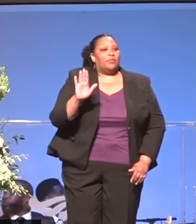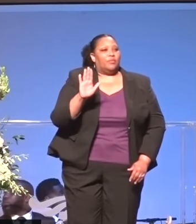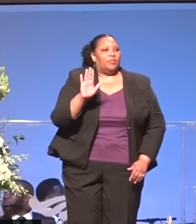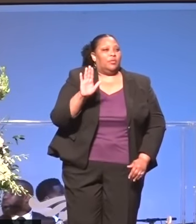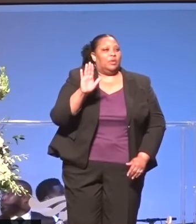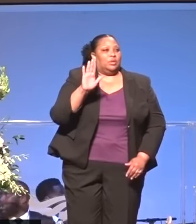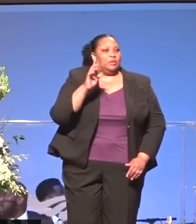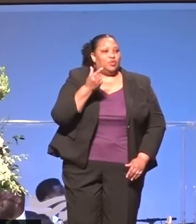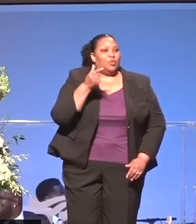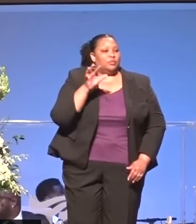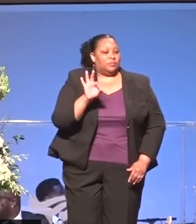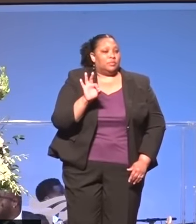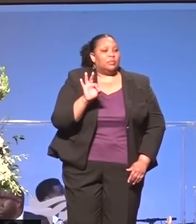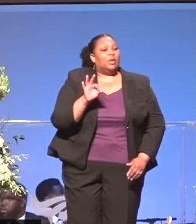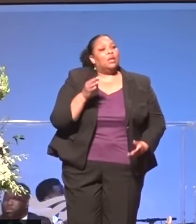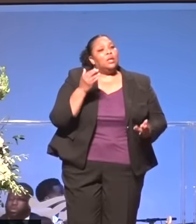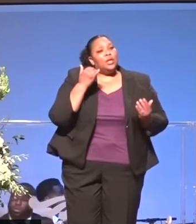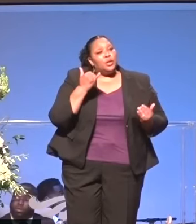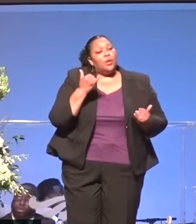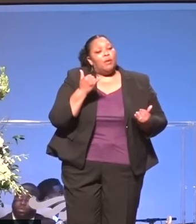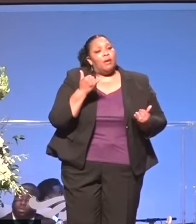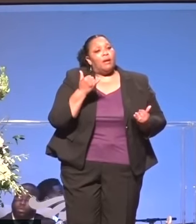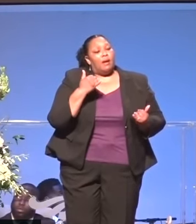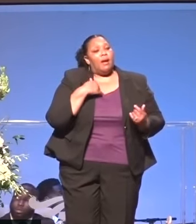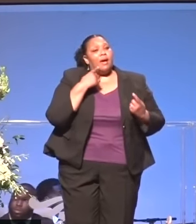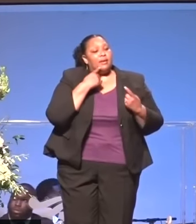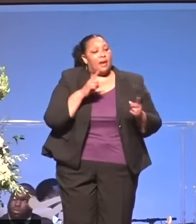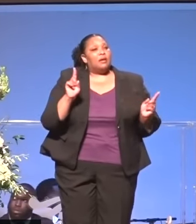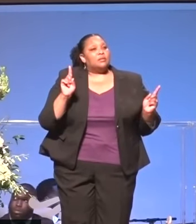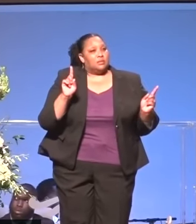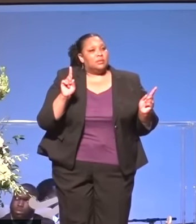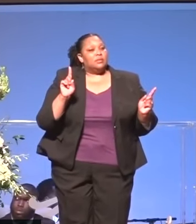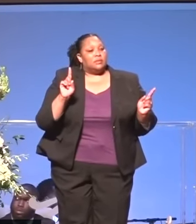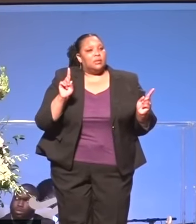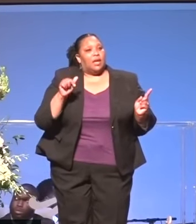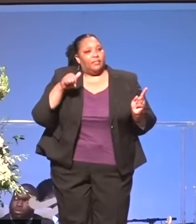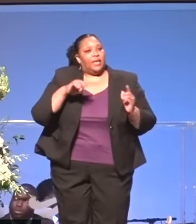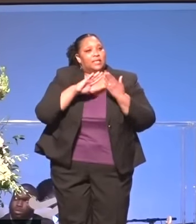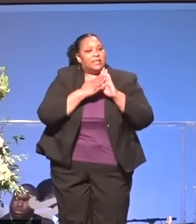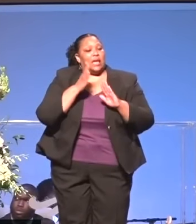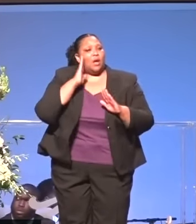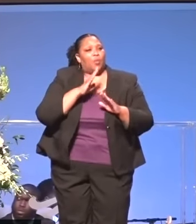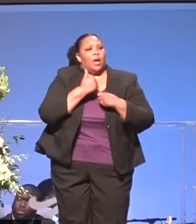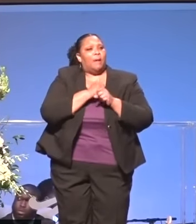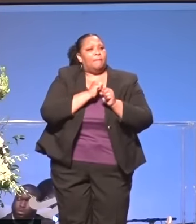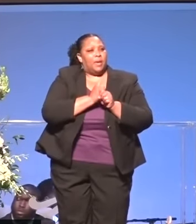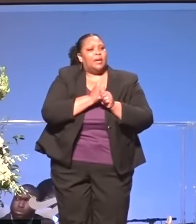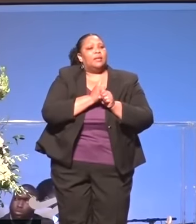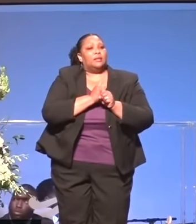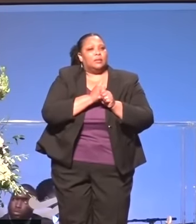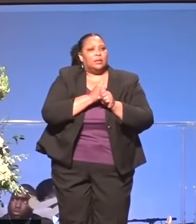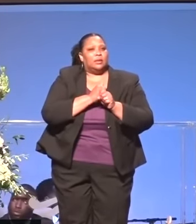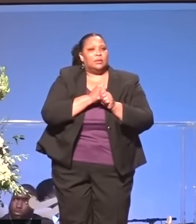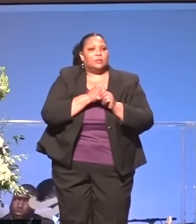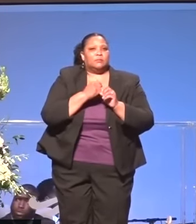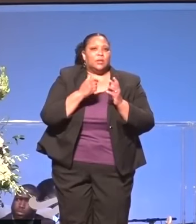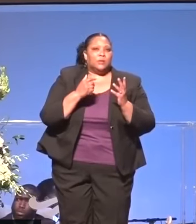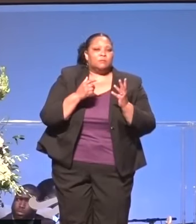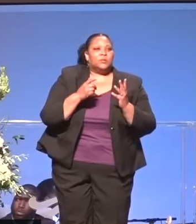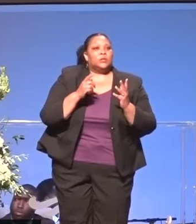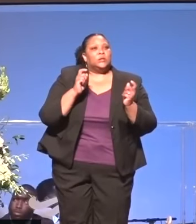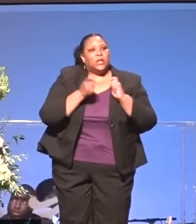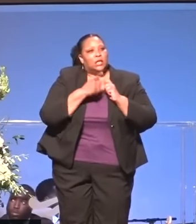because of George. You know, I announced that in this city I would be creating this task force on policing